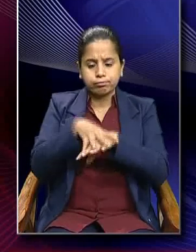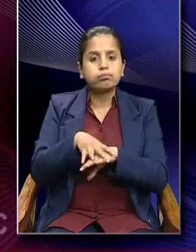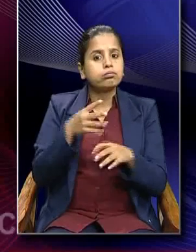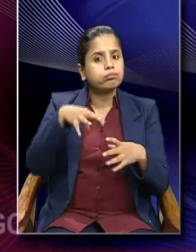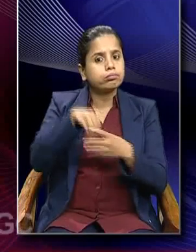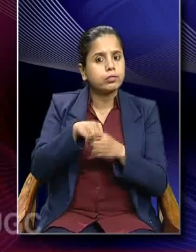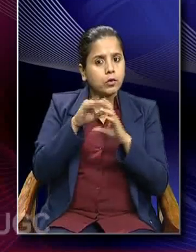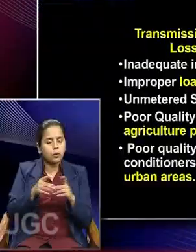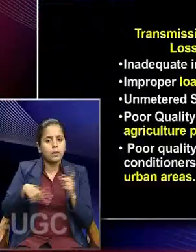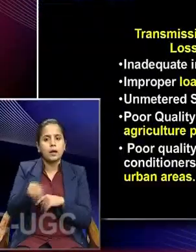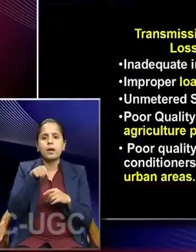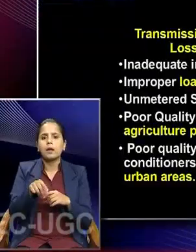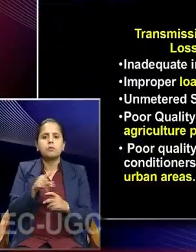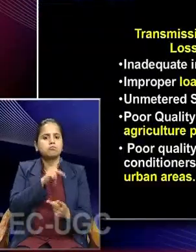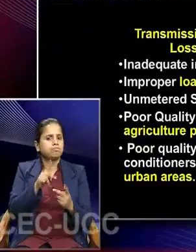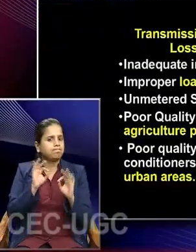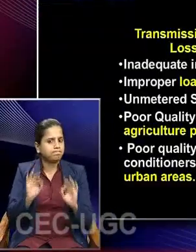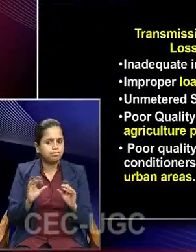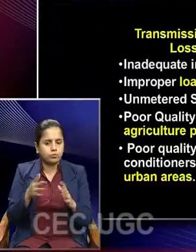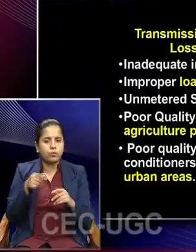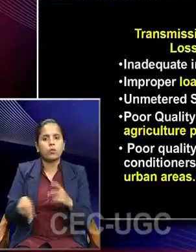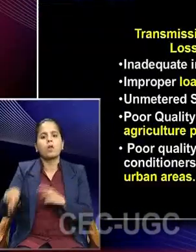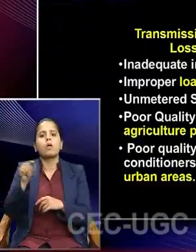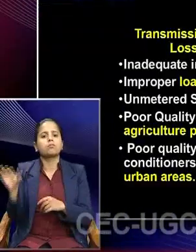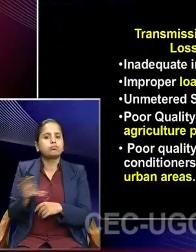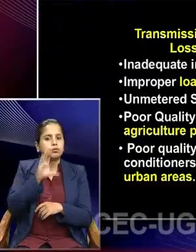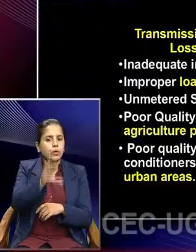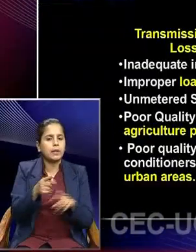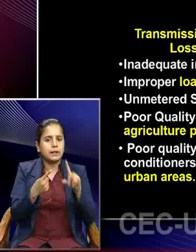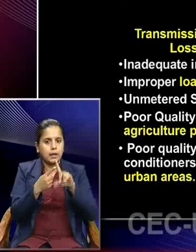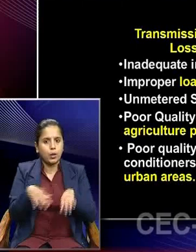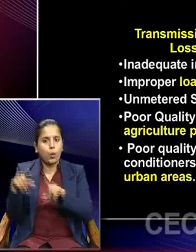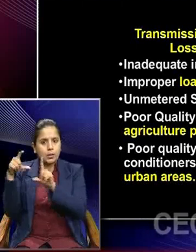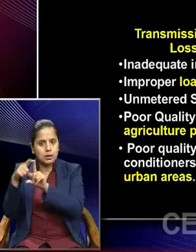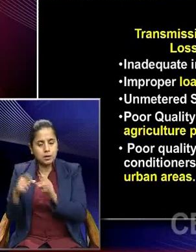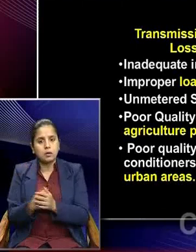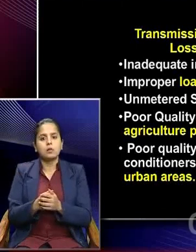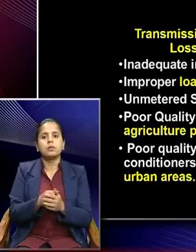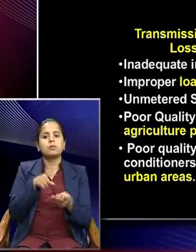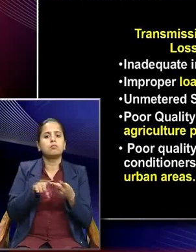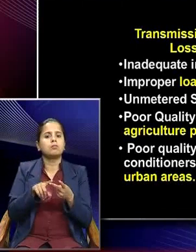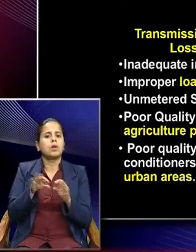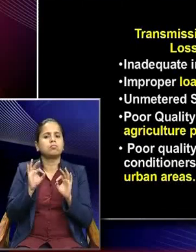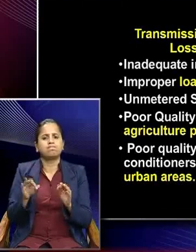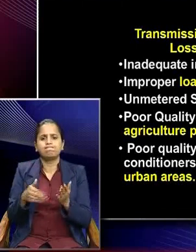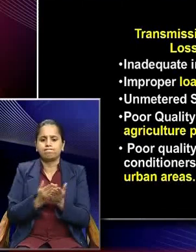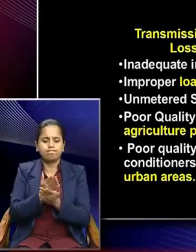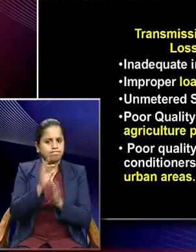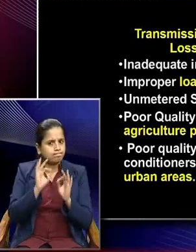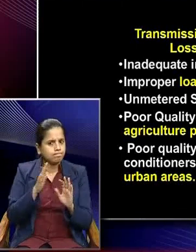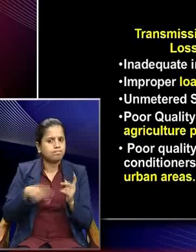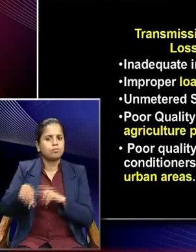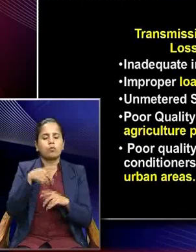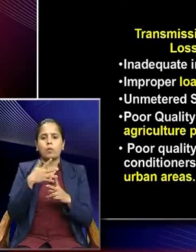are inadequate investment on T&D, improper load management, unmetered